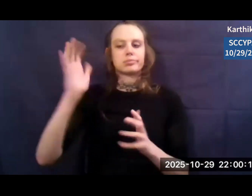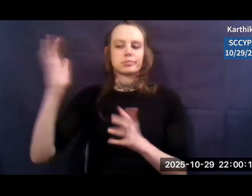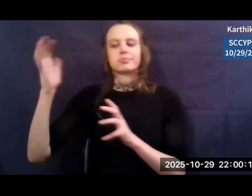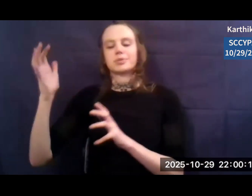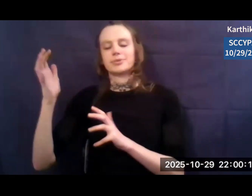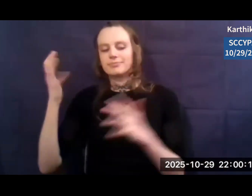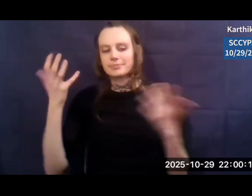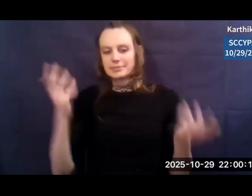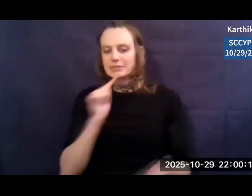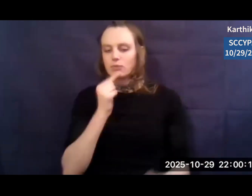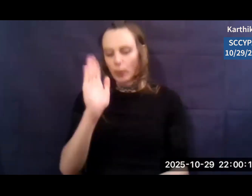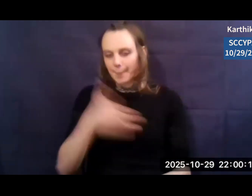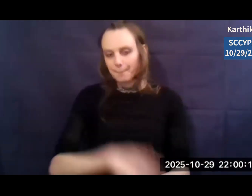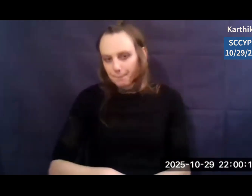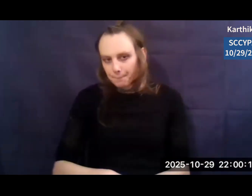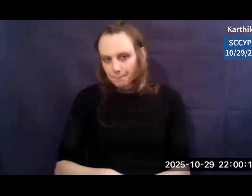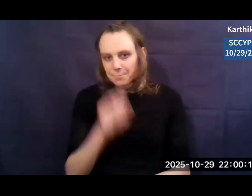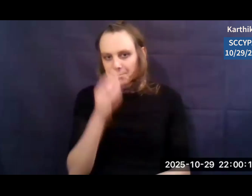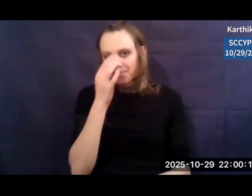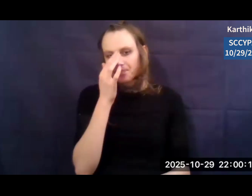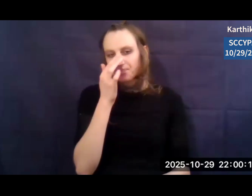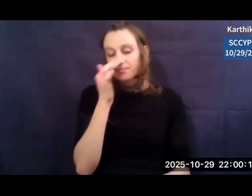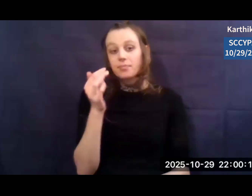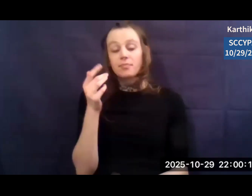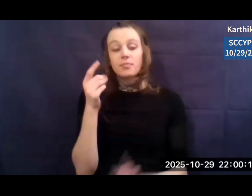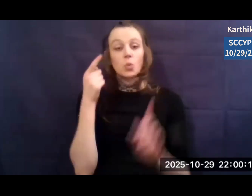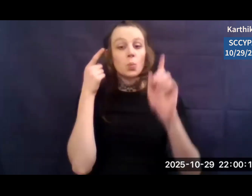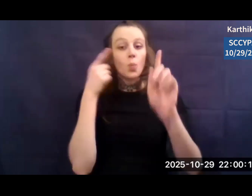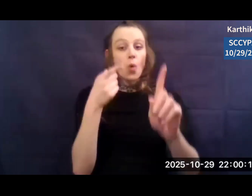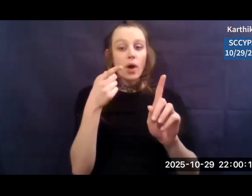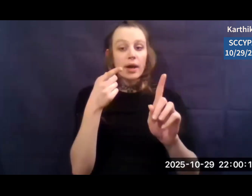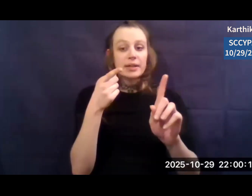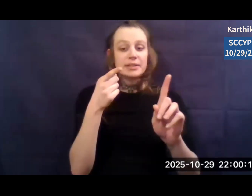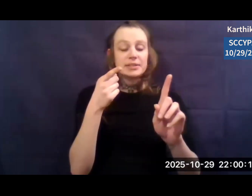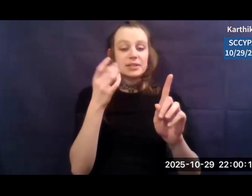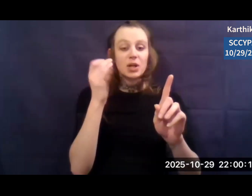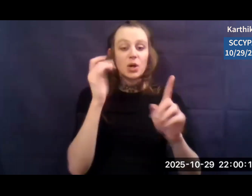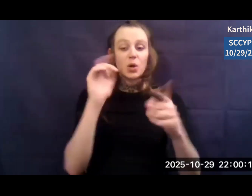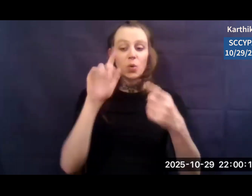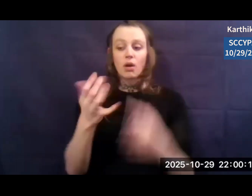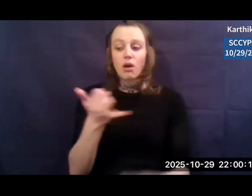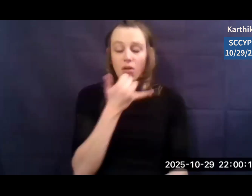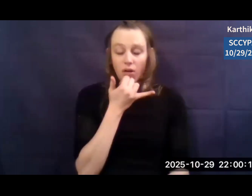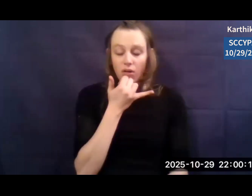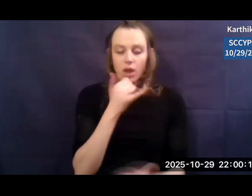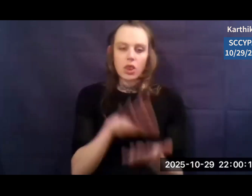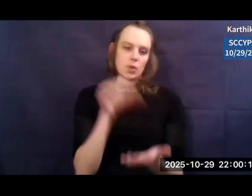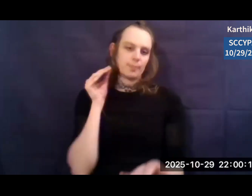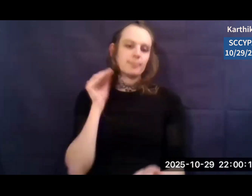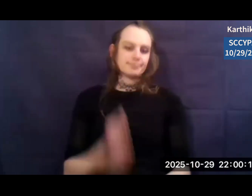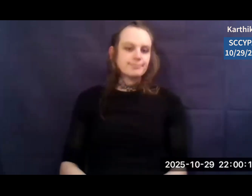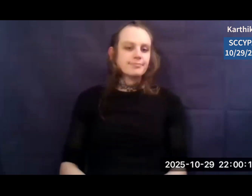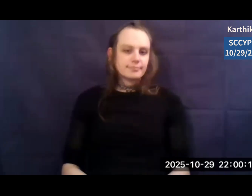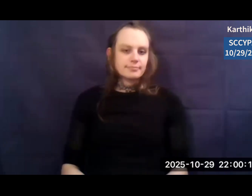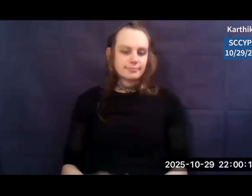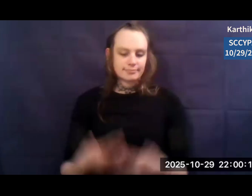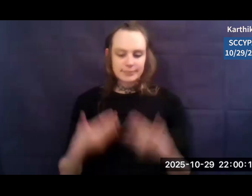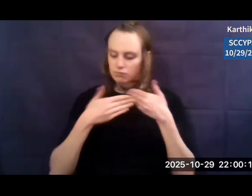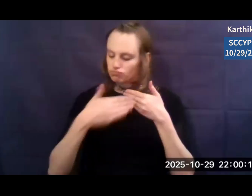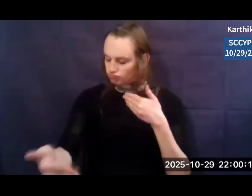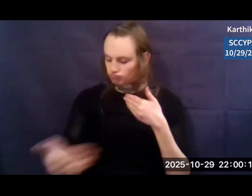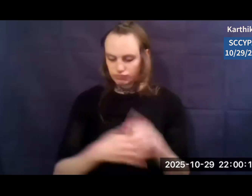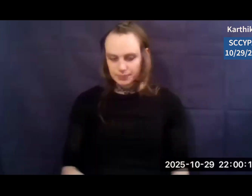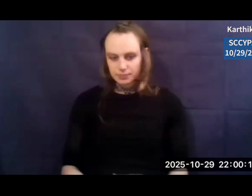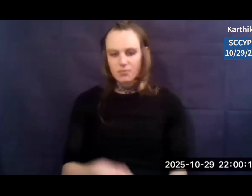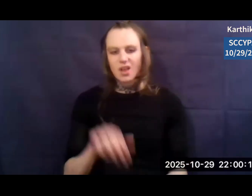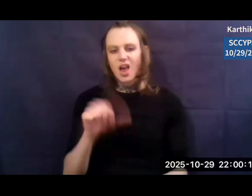And the point is to learn from that and move forward. Um, one of the other slogans that I kind